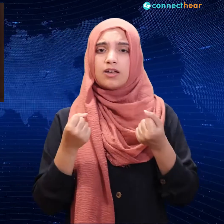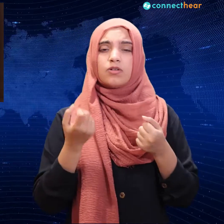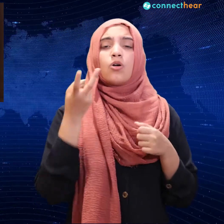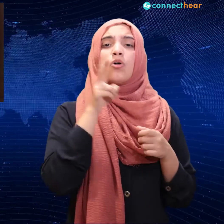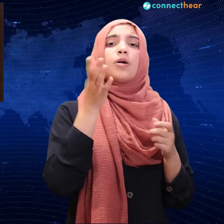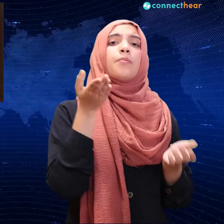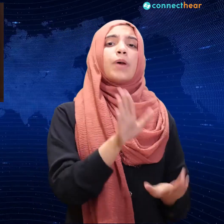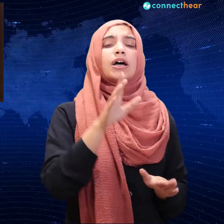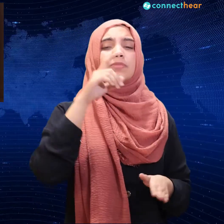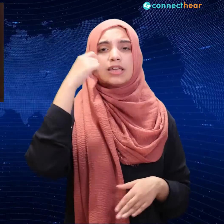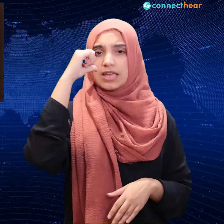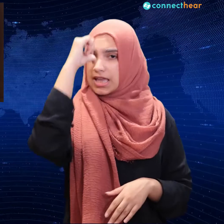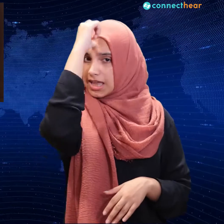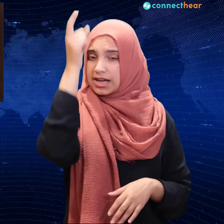this